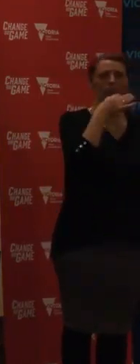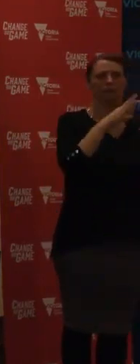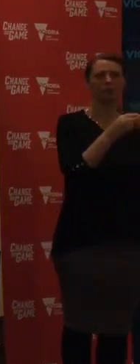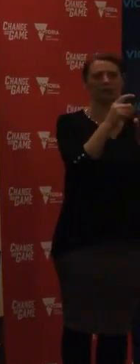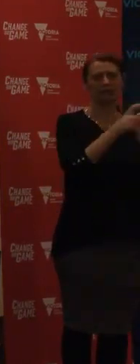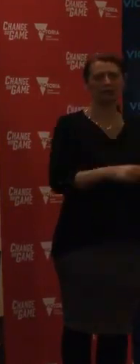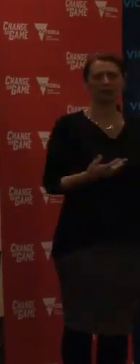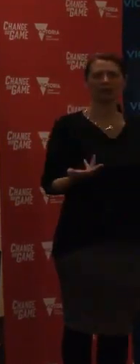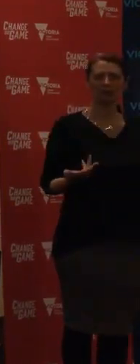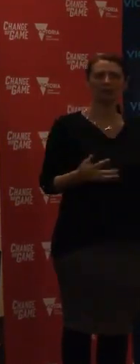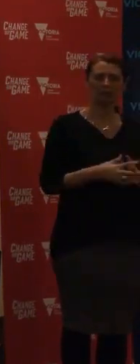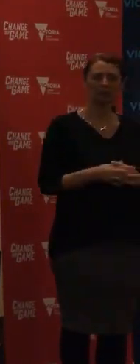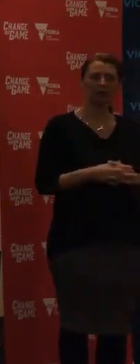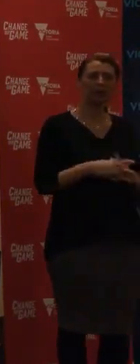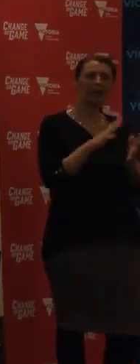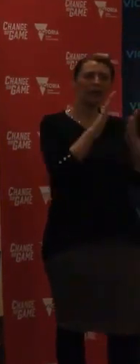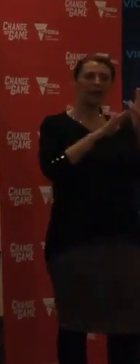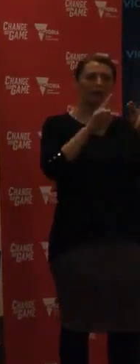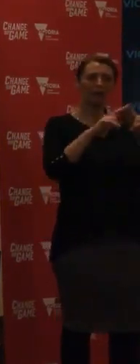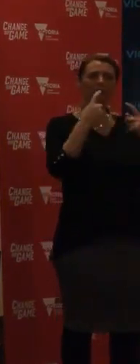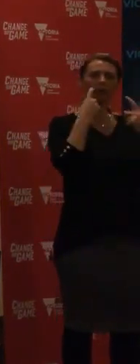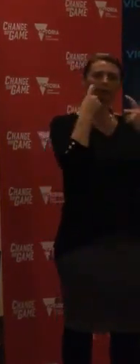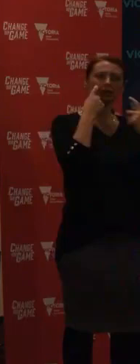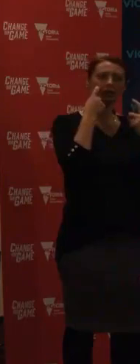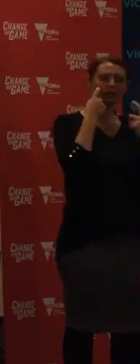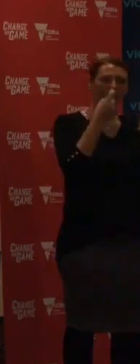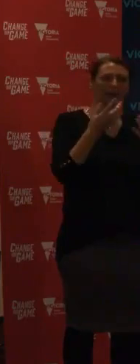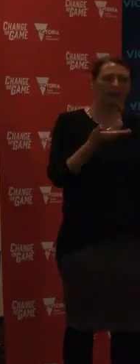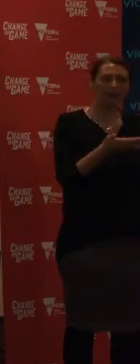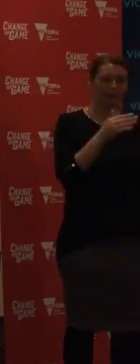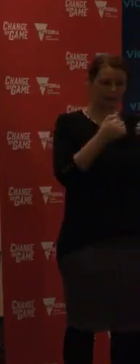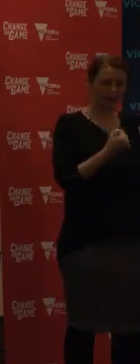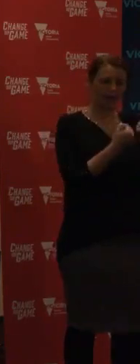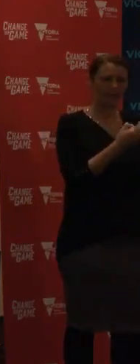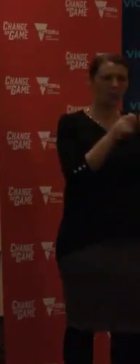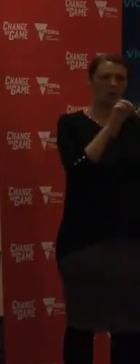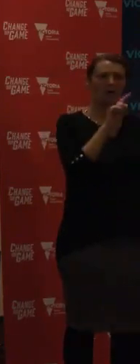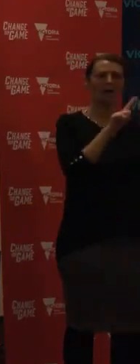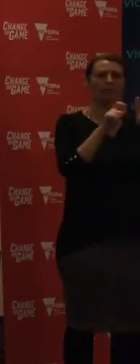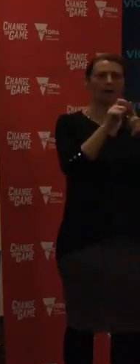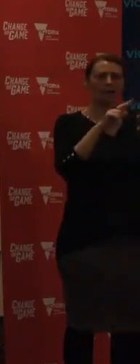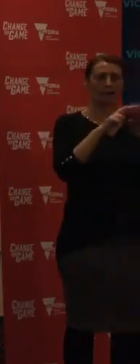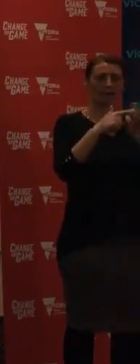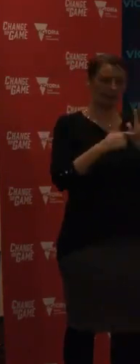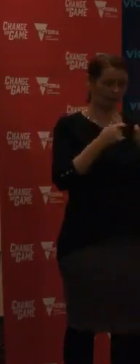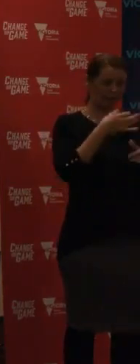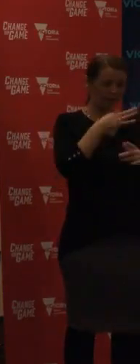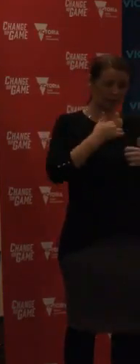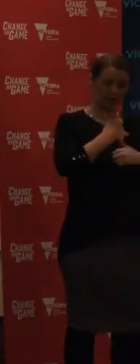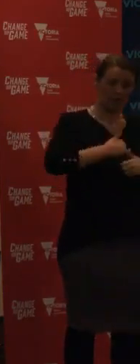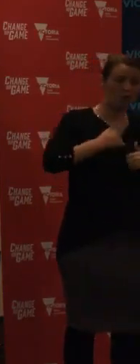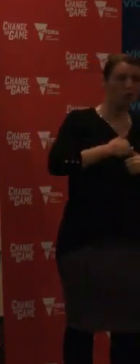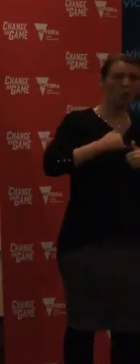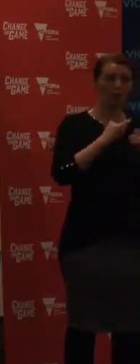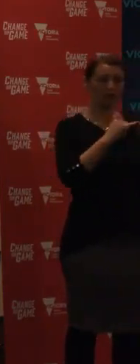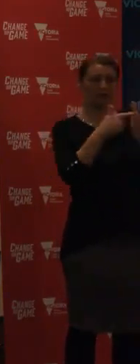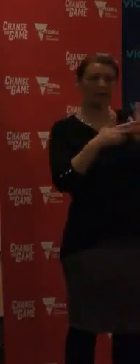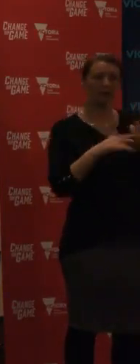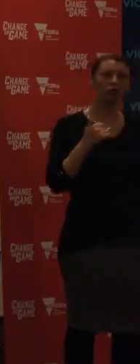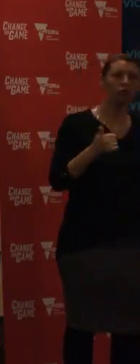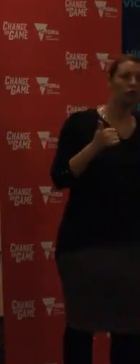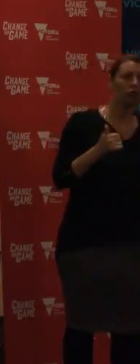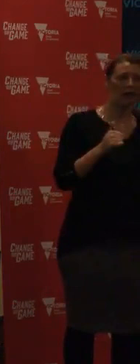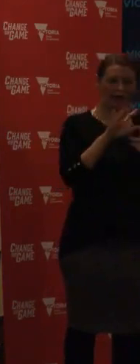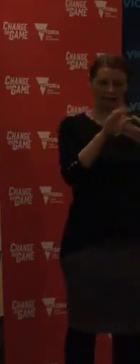disability. Parents and caregivers supporting BeatFit reported their children enjoyed the sessions, improved their fitness and